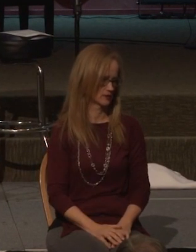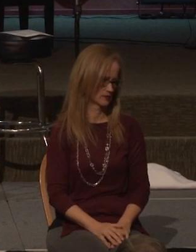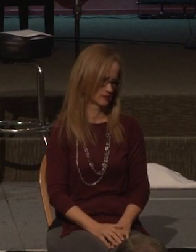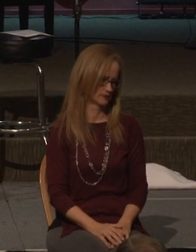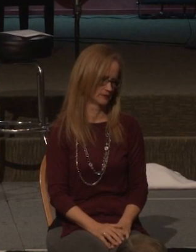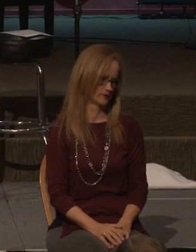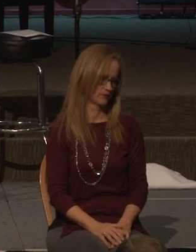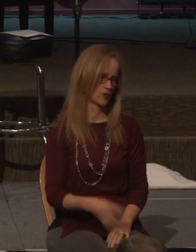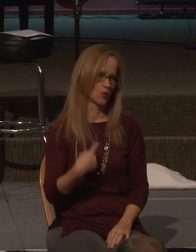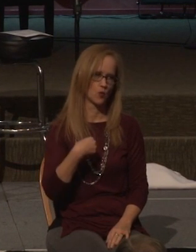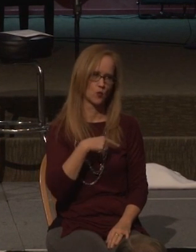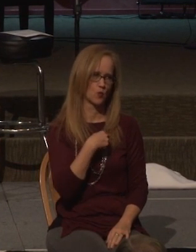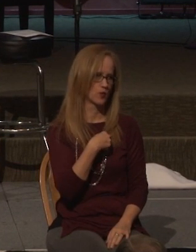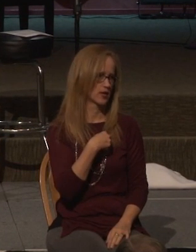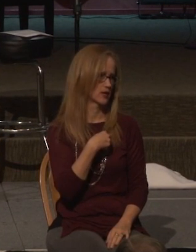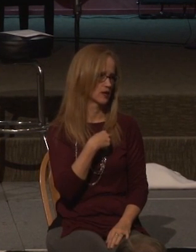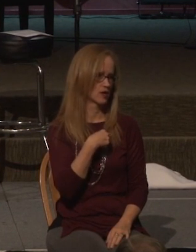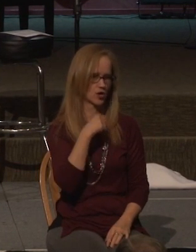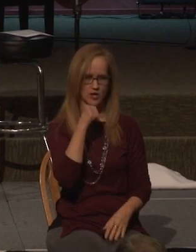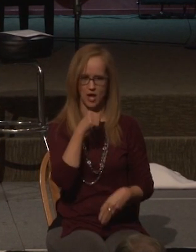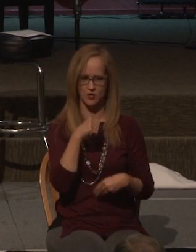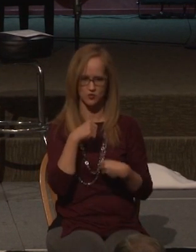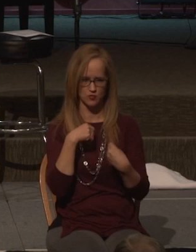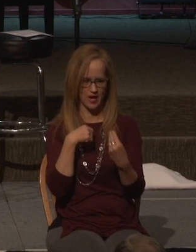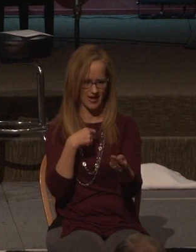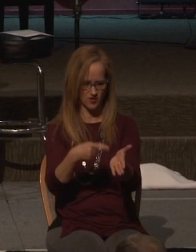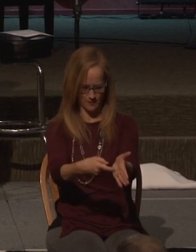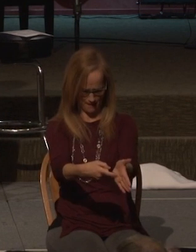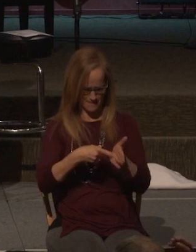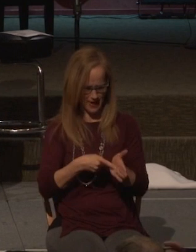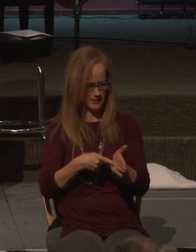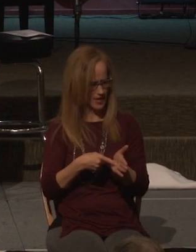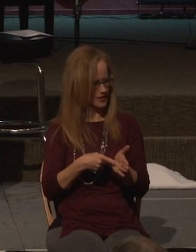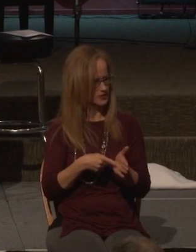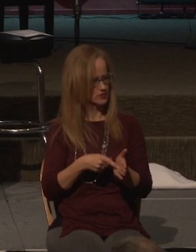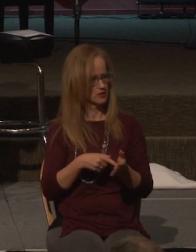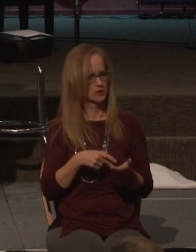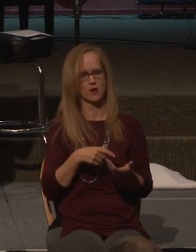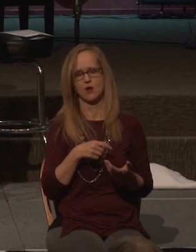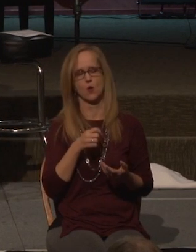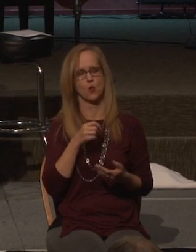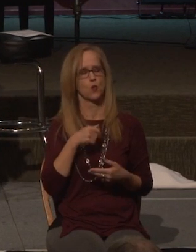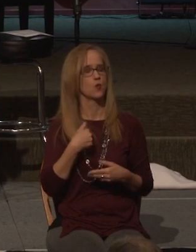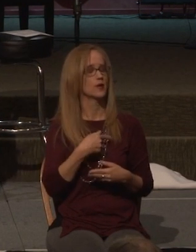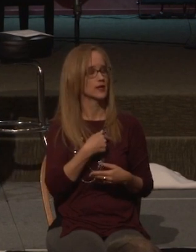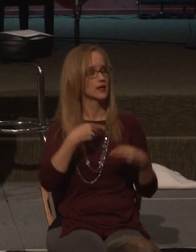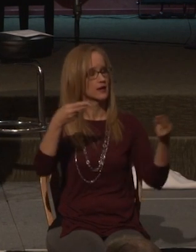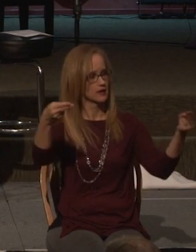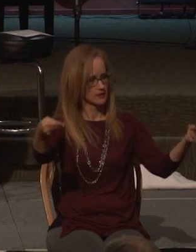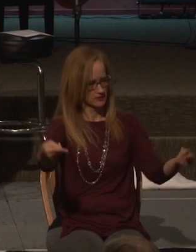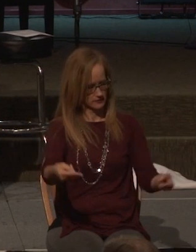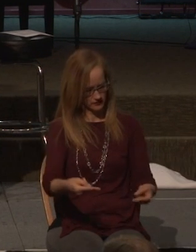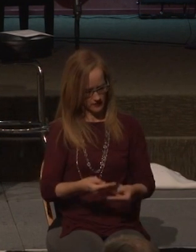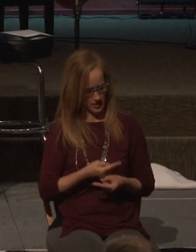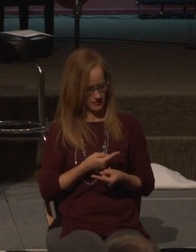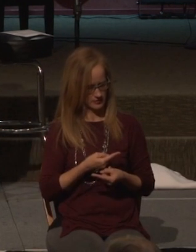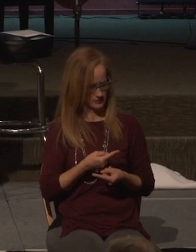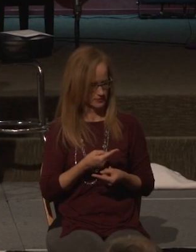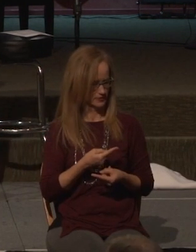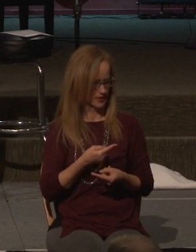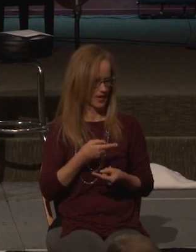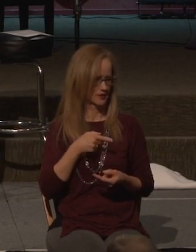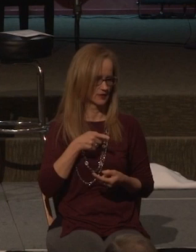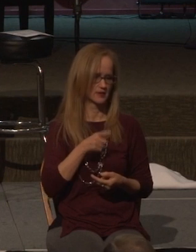right? We are not to hand out mandates or ultimatums. We're to hand out invitations. And this